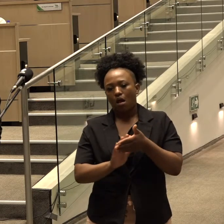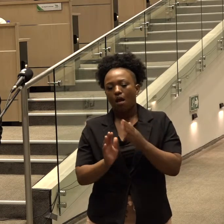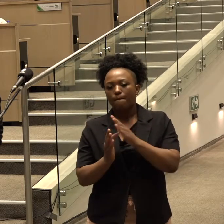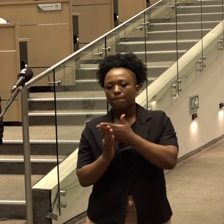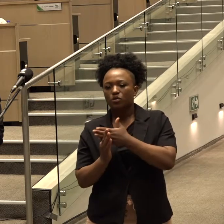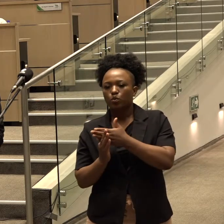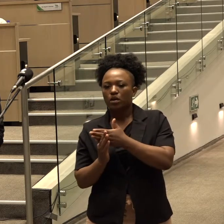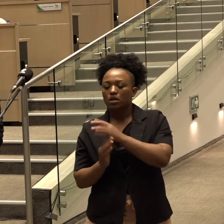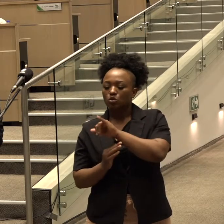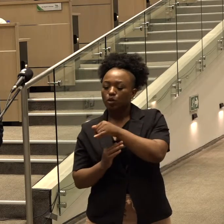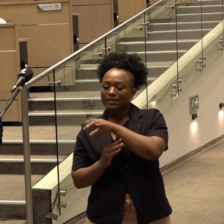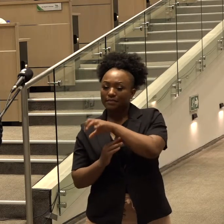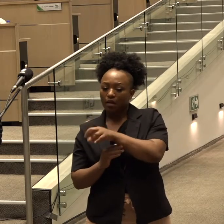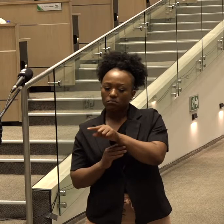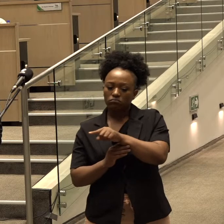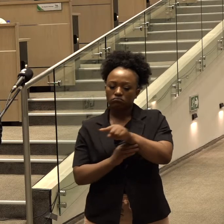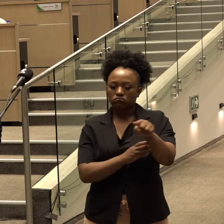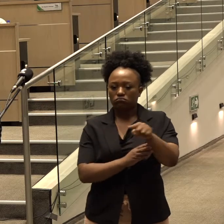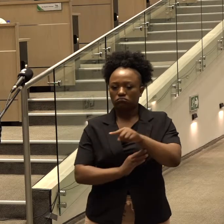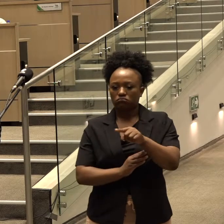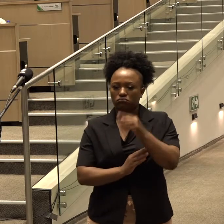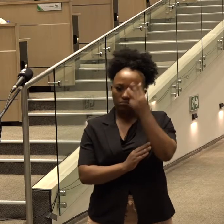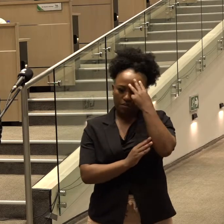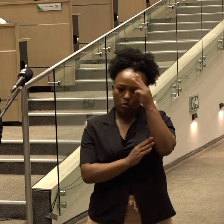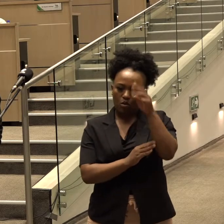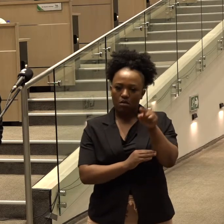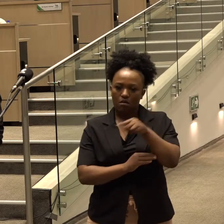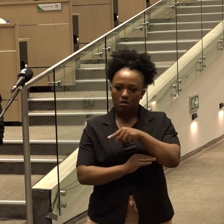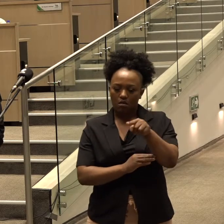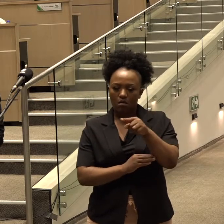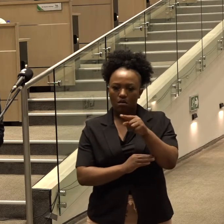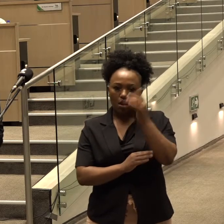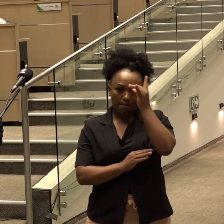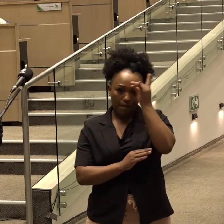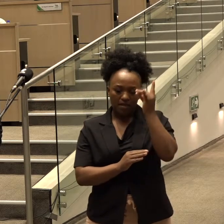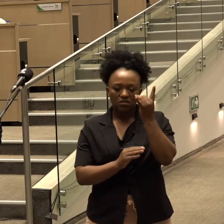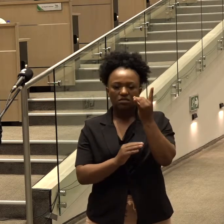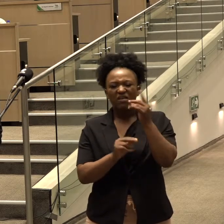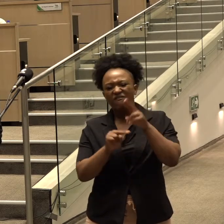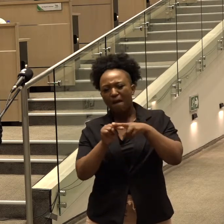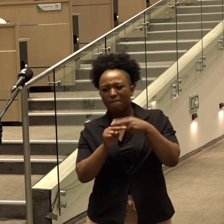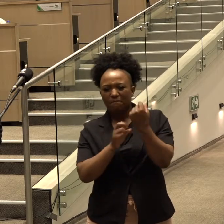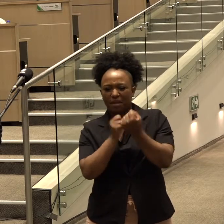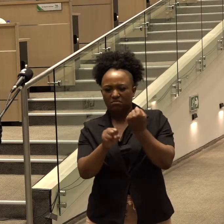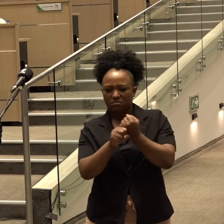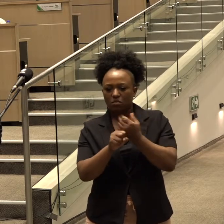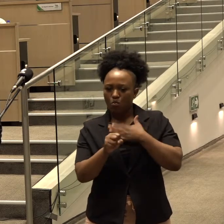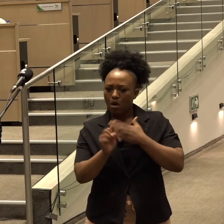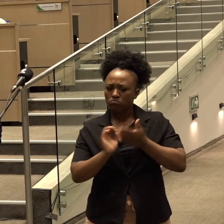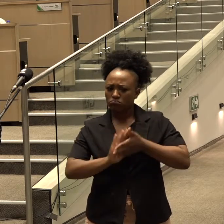Johannesburg and Pretoria in March of February next year